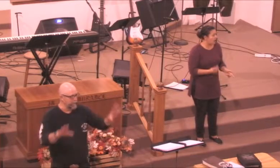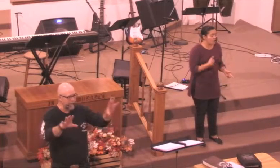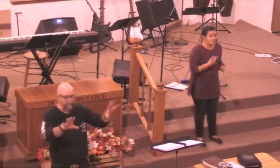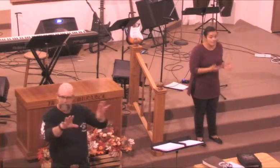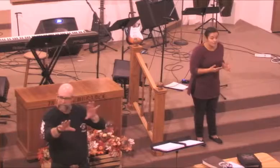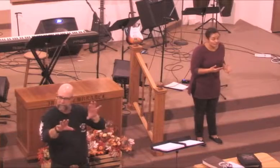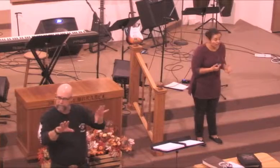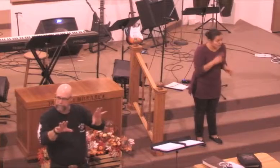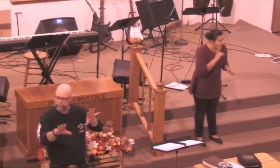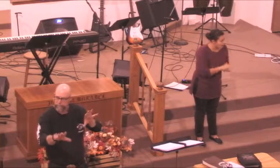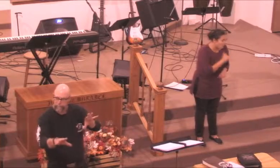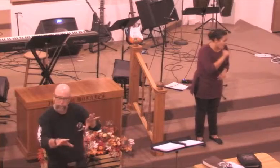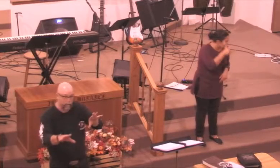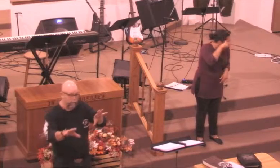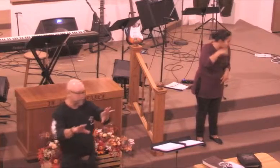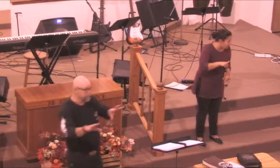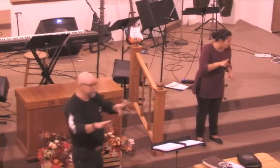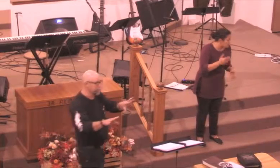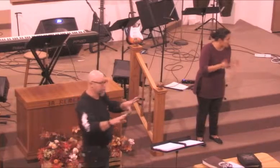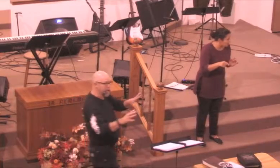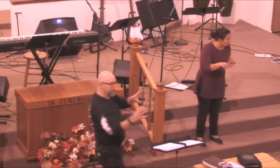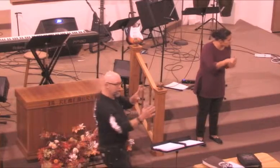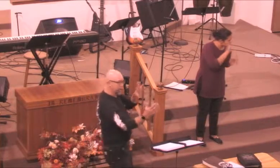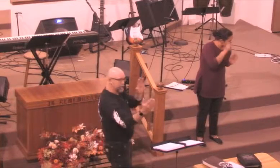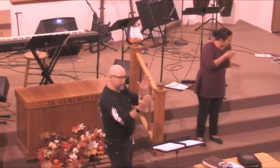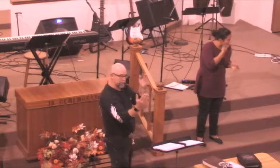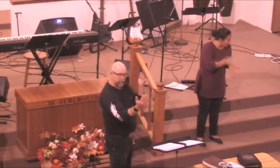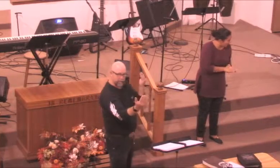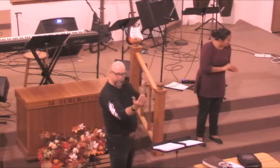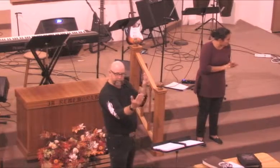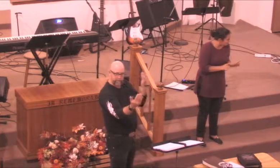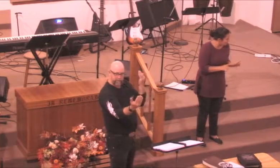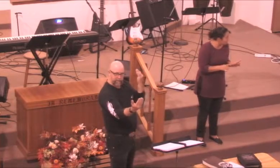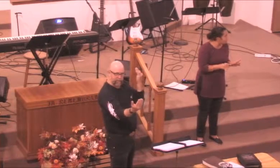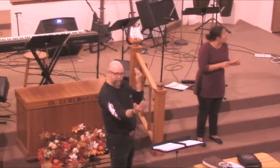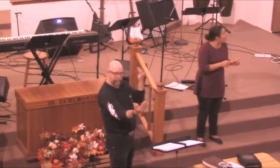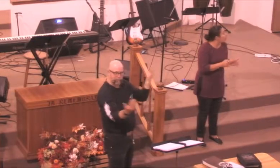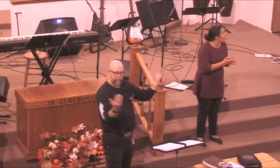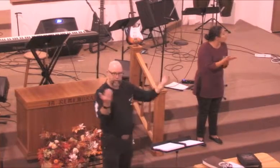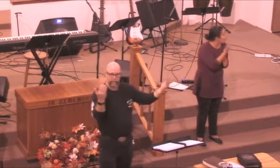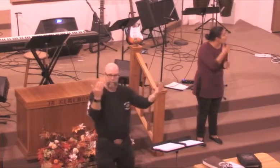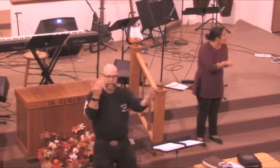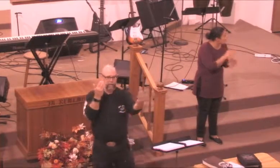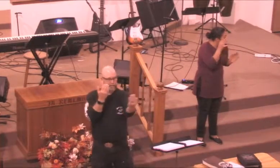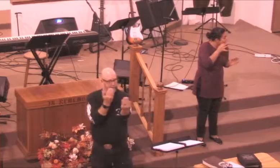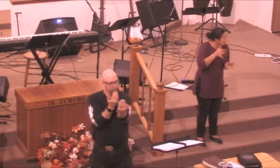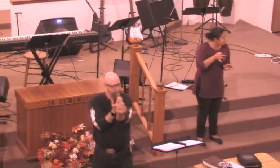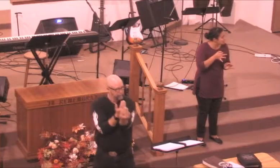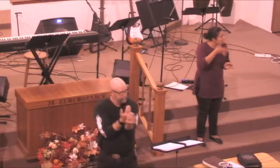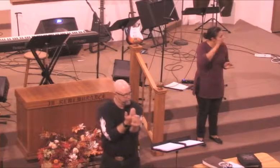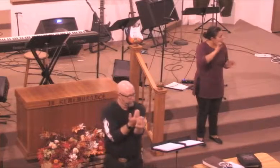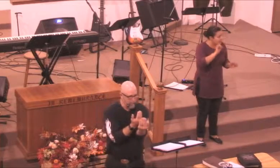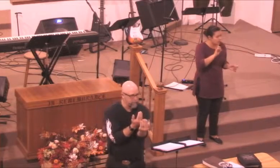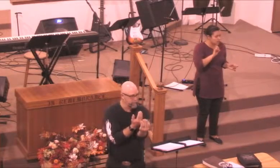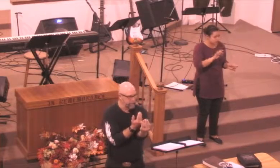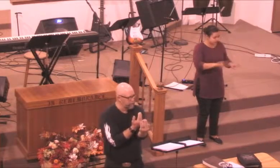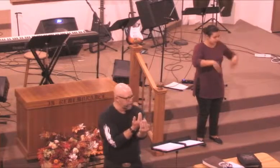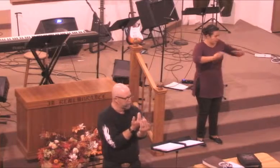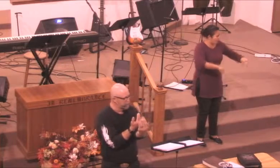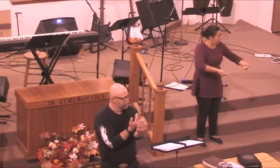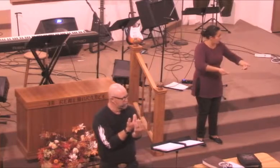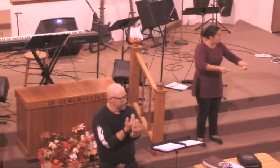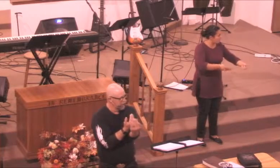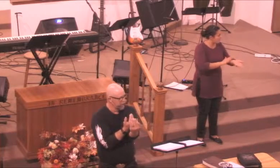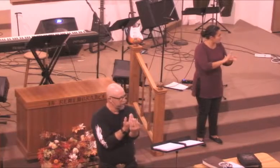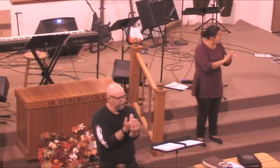choices. But even in amongst the bad choices, God can take that and flip it around and make it not just